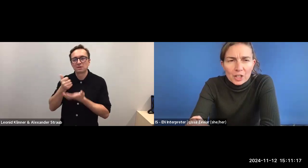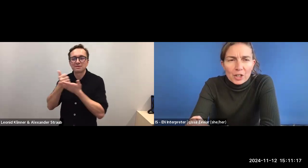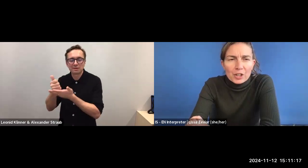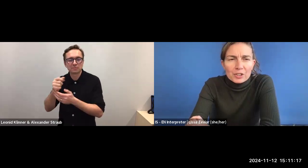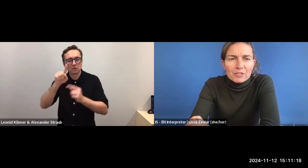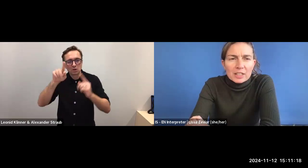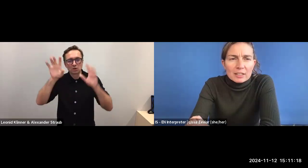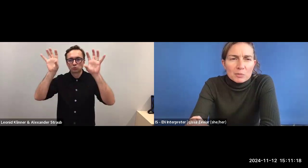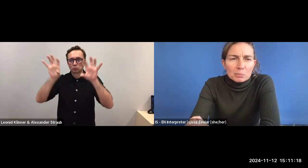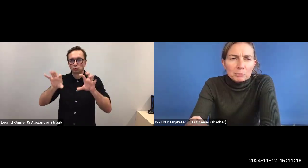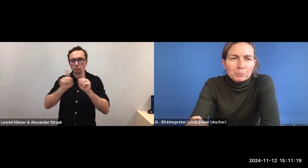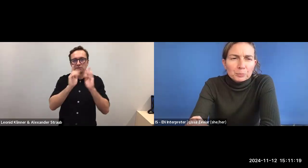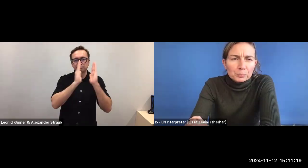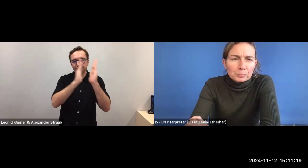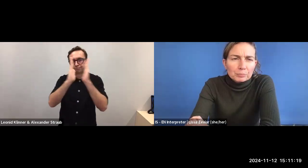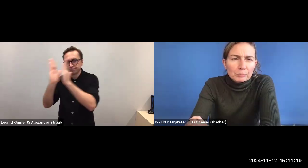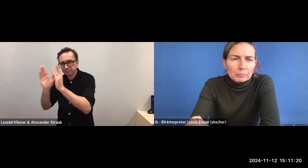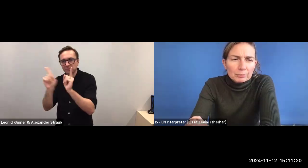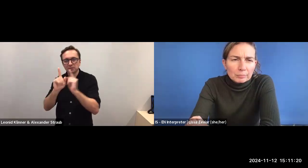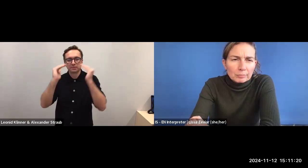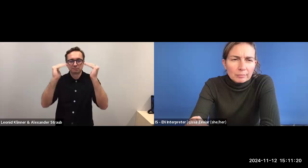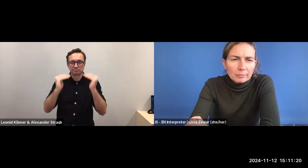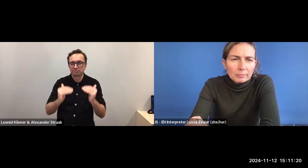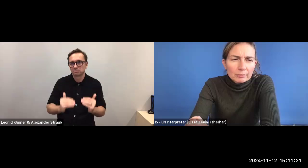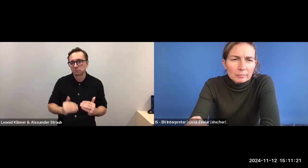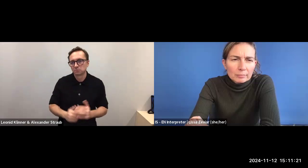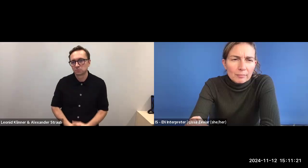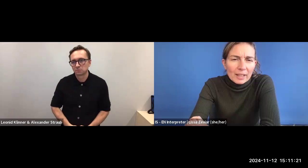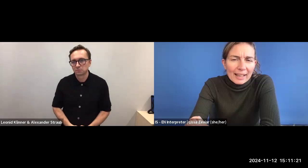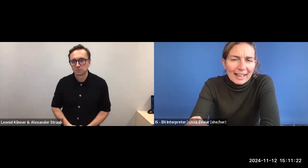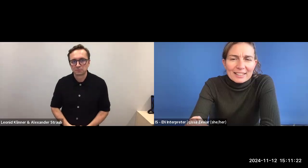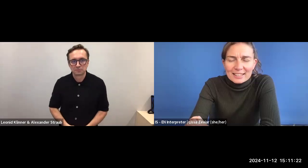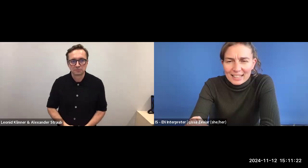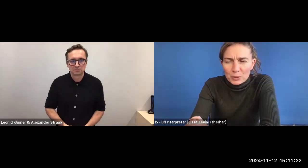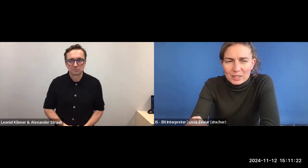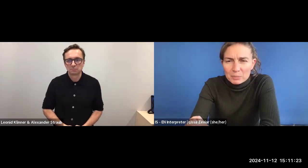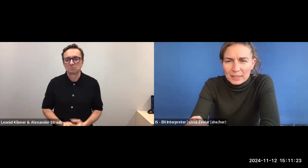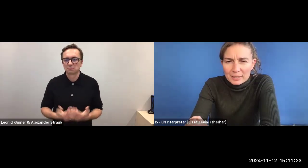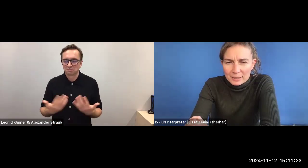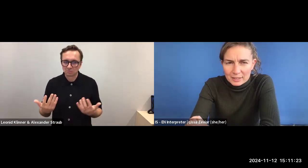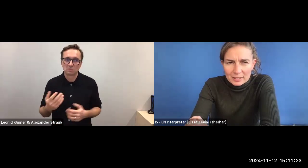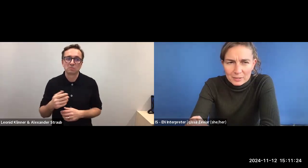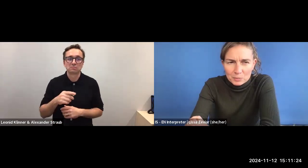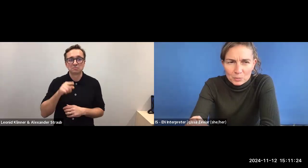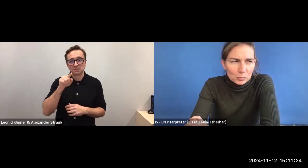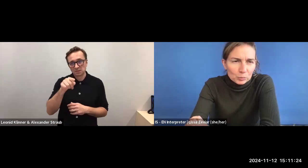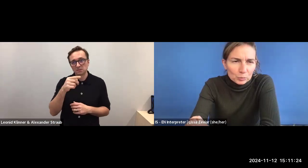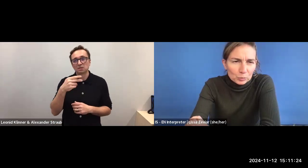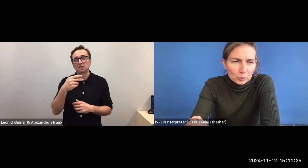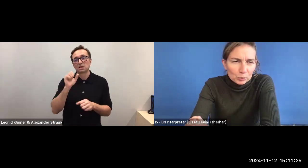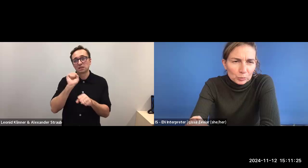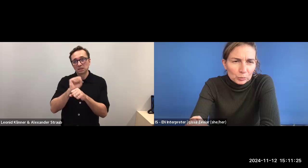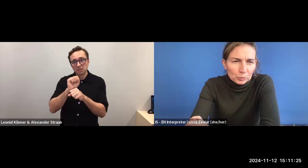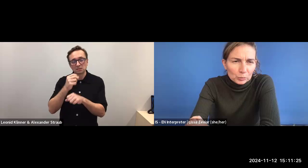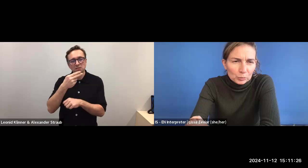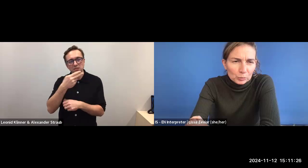on the vignette. And this is how we displayed it.